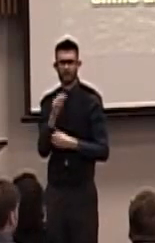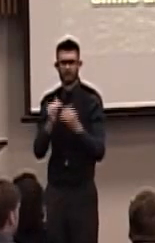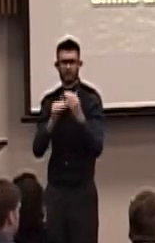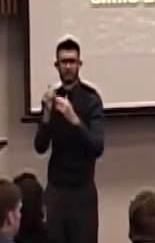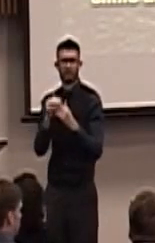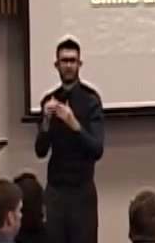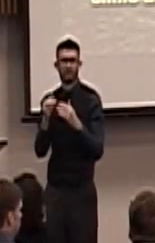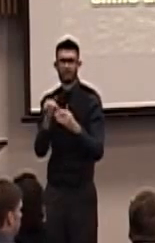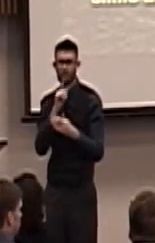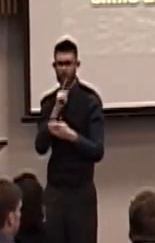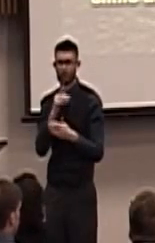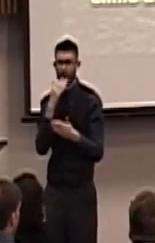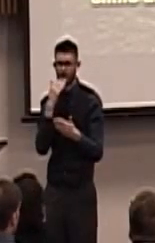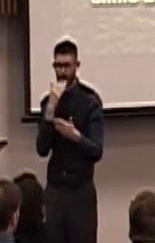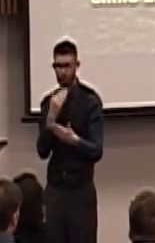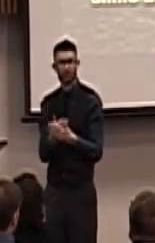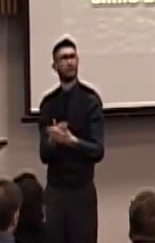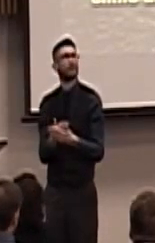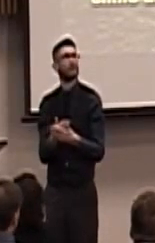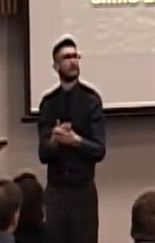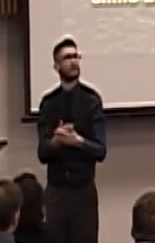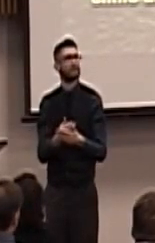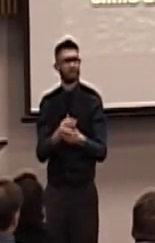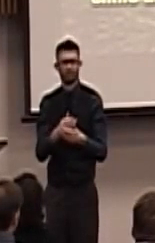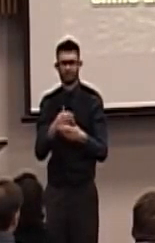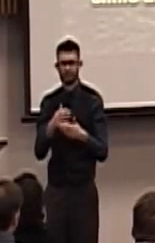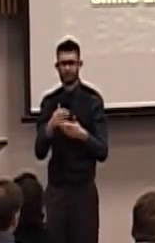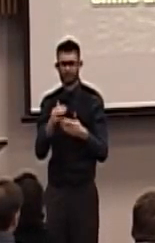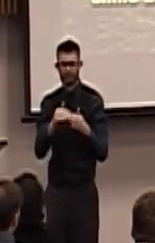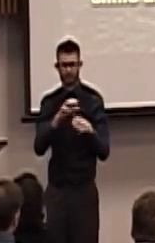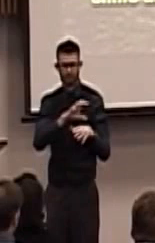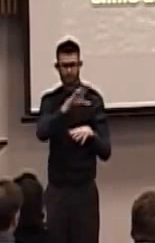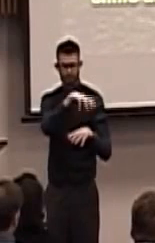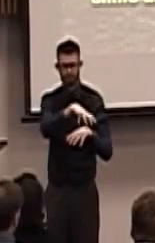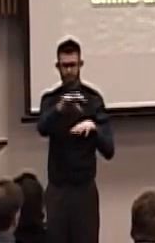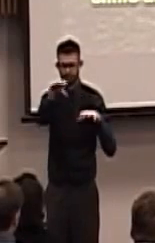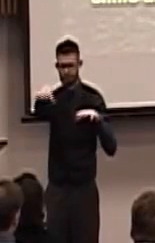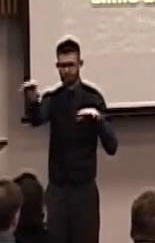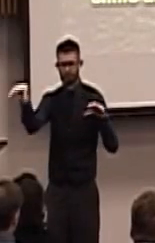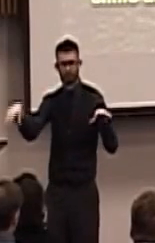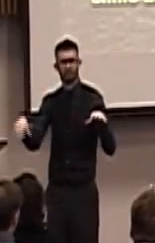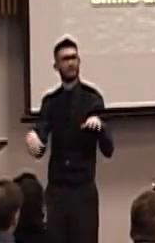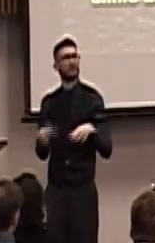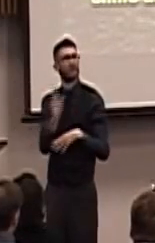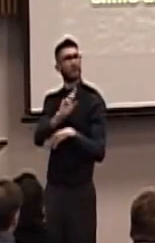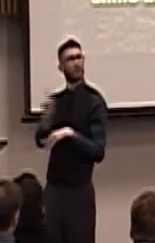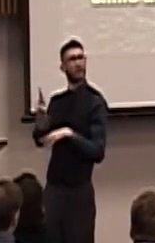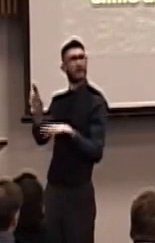compound there. It is on the far right there, you can see the